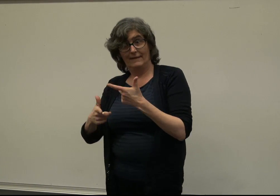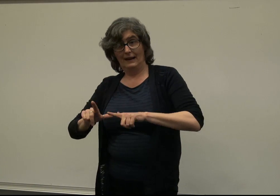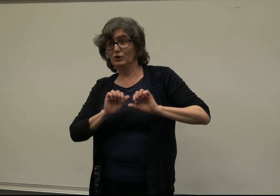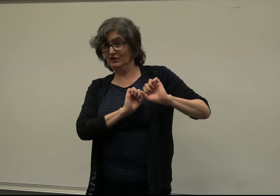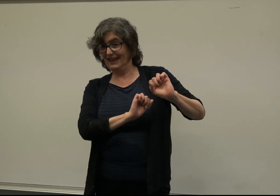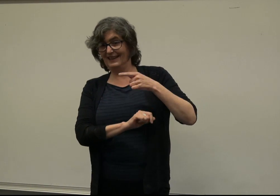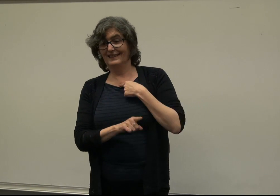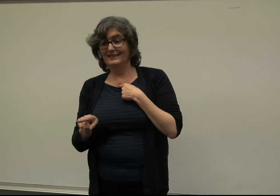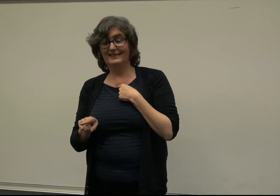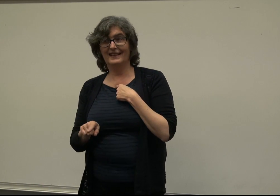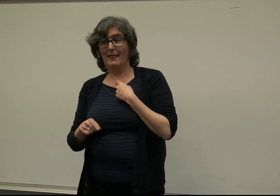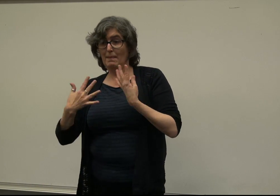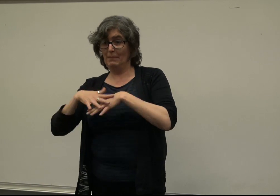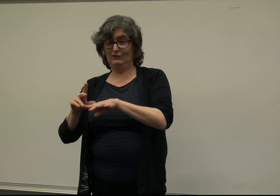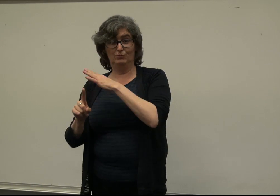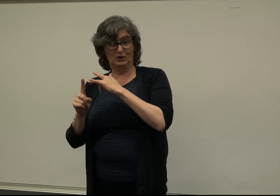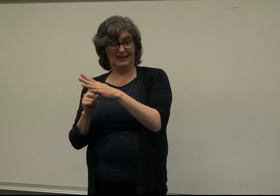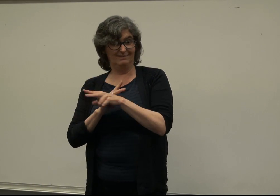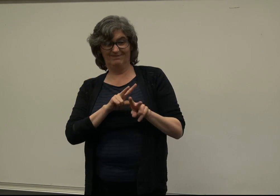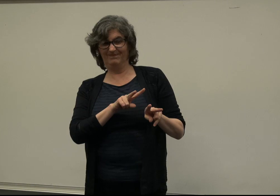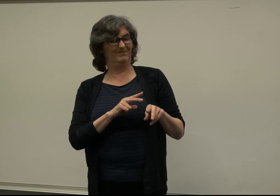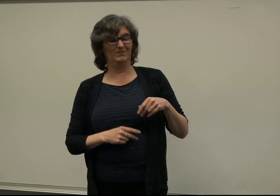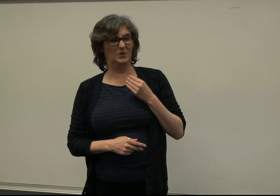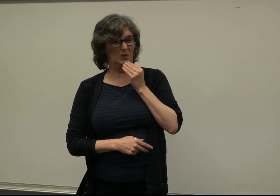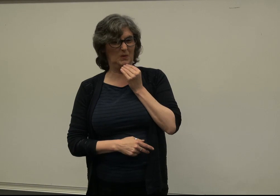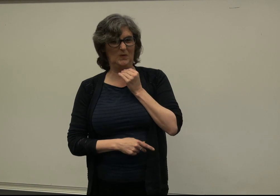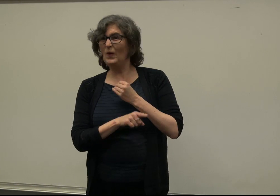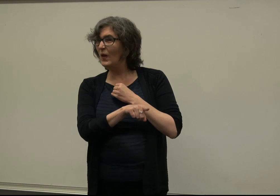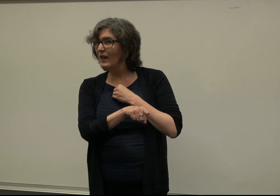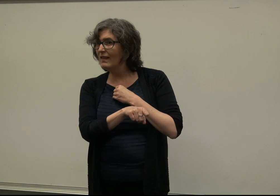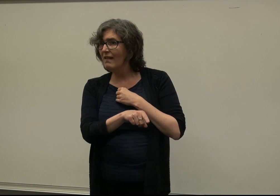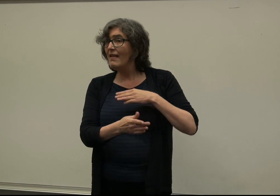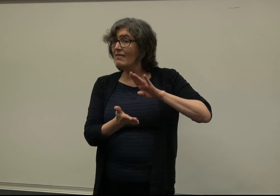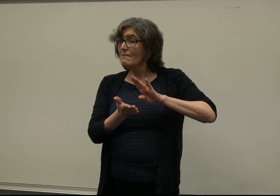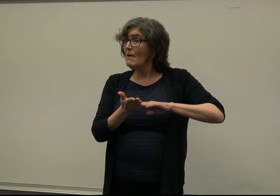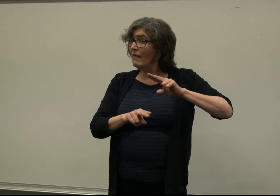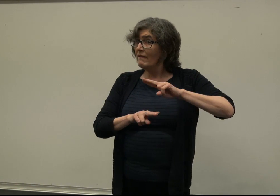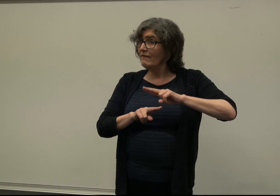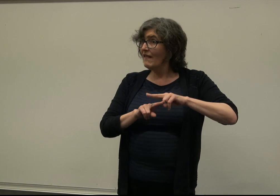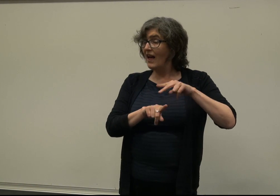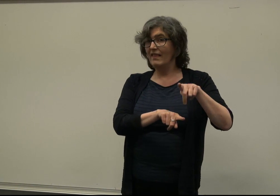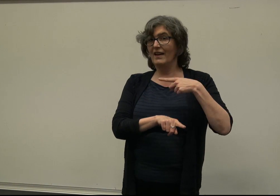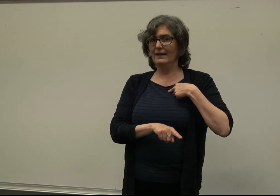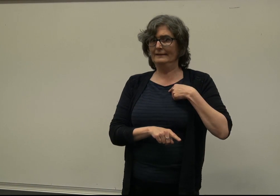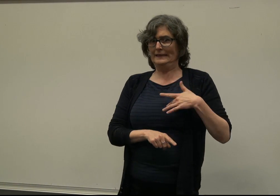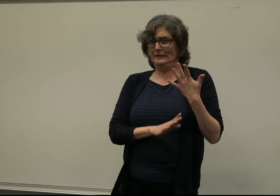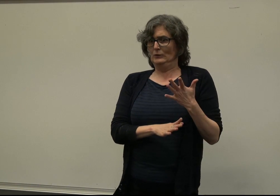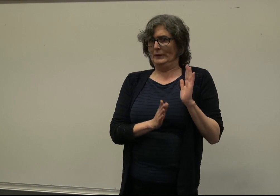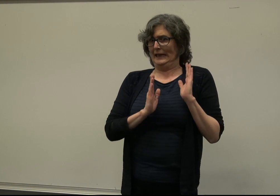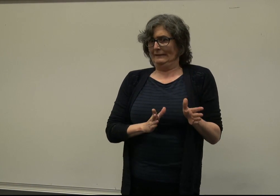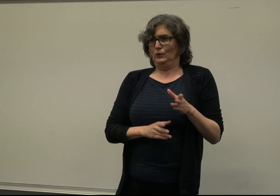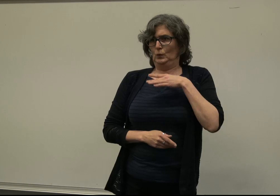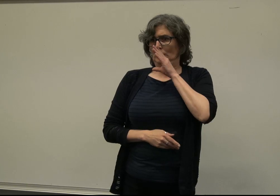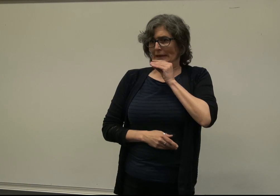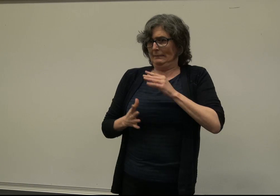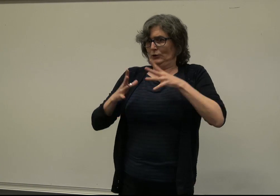often not regarded as very useful, and parents feel under pressure to speak the majority language as